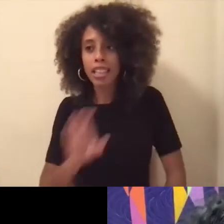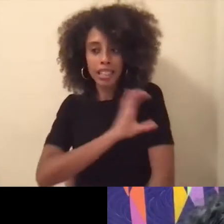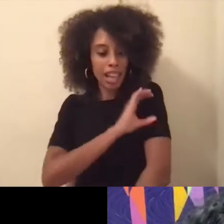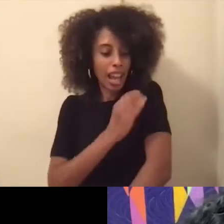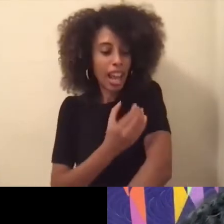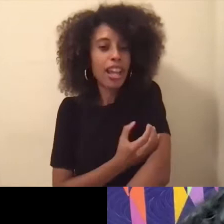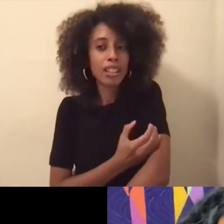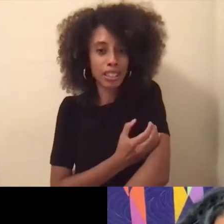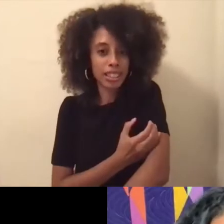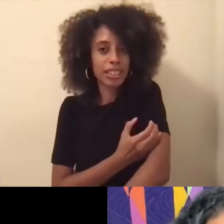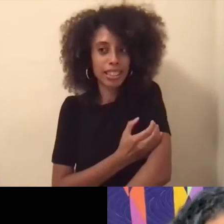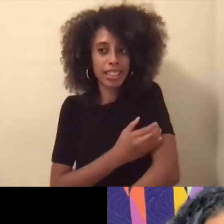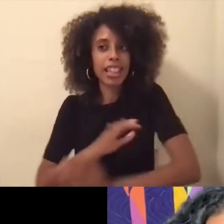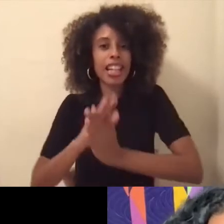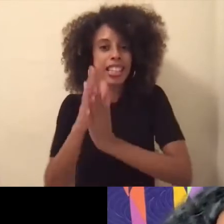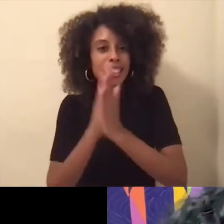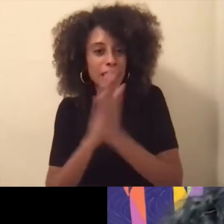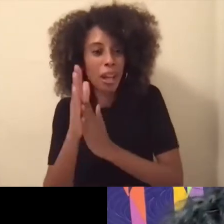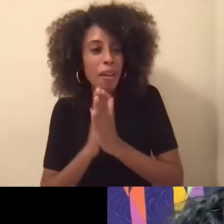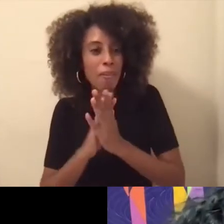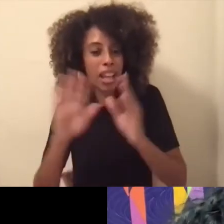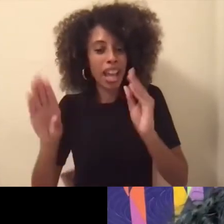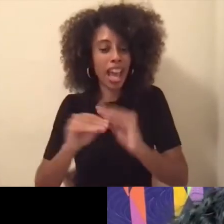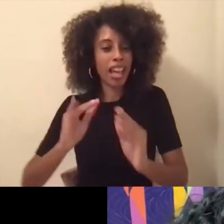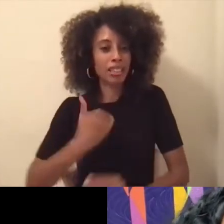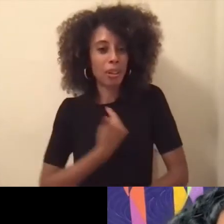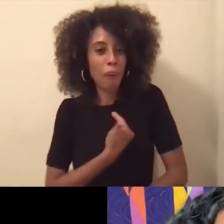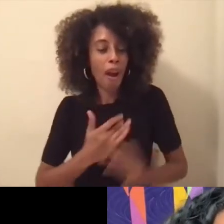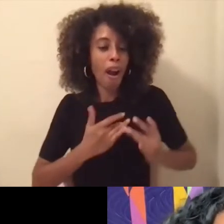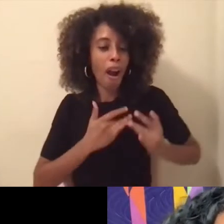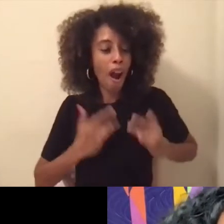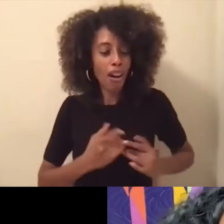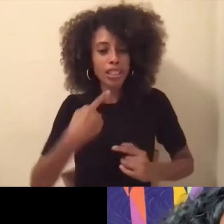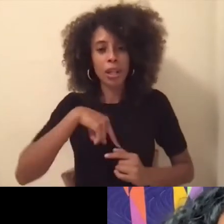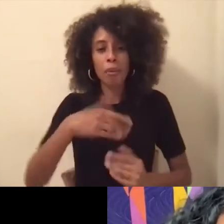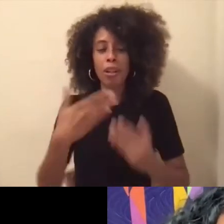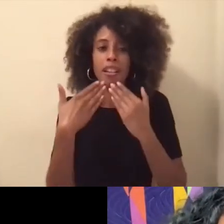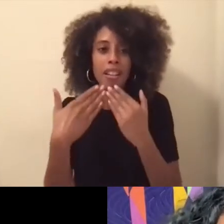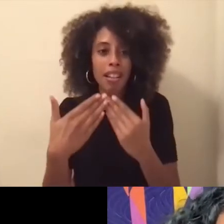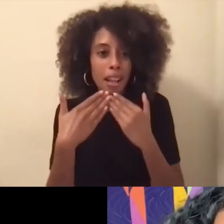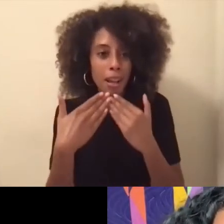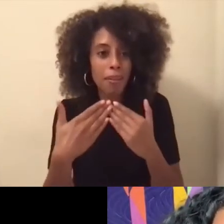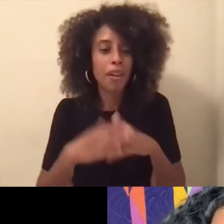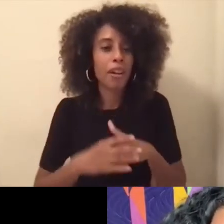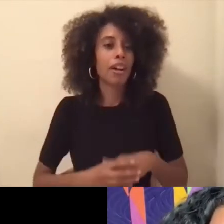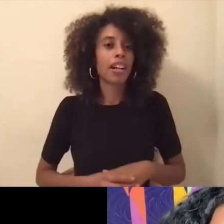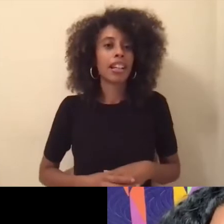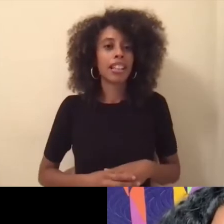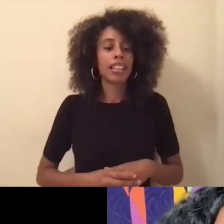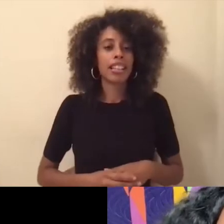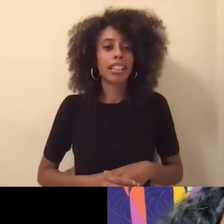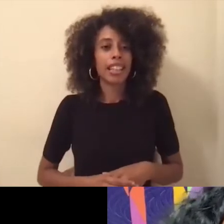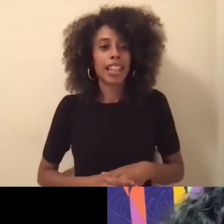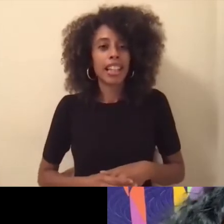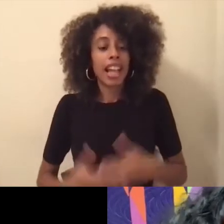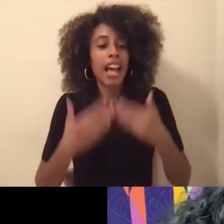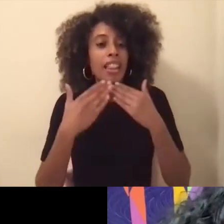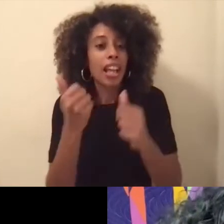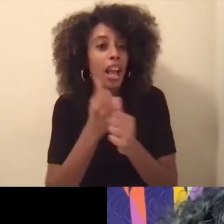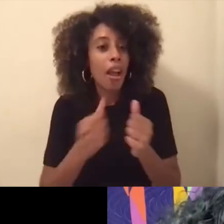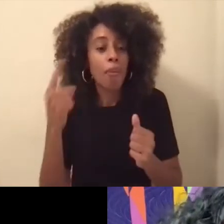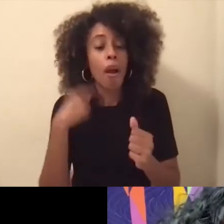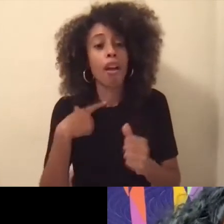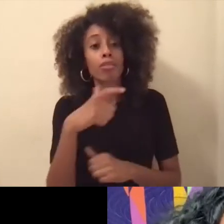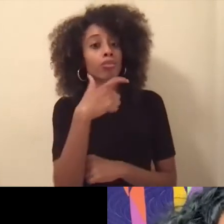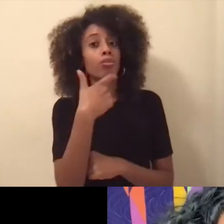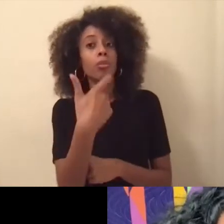that is we're fortunate. I thank everyone who is